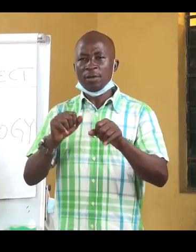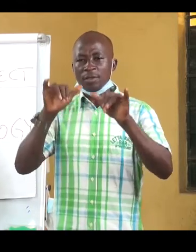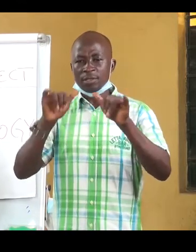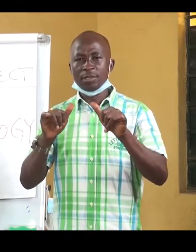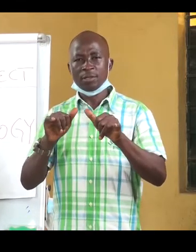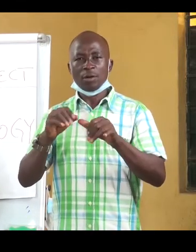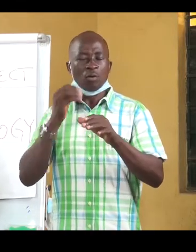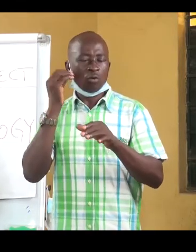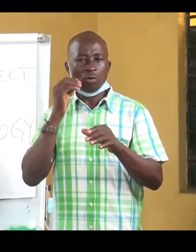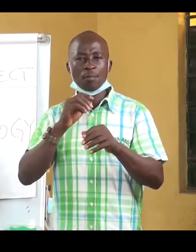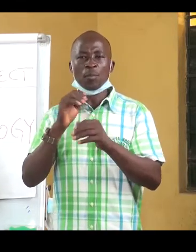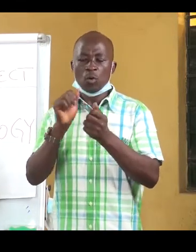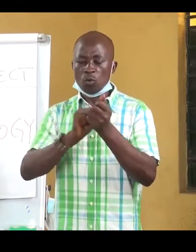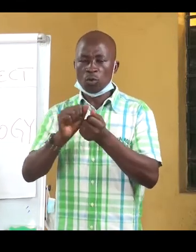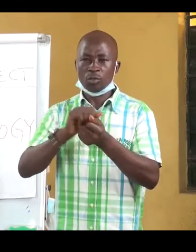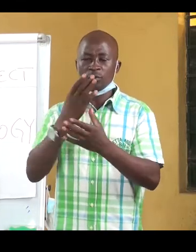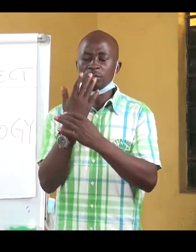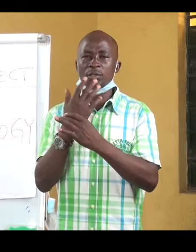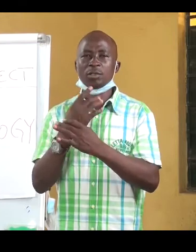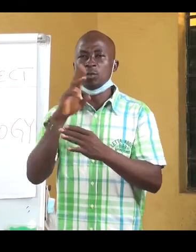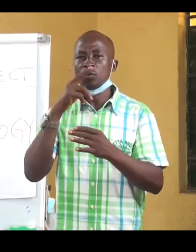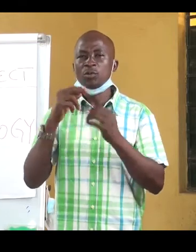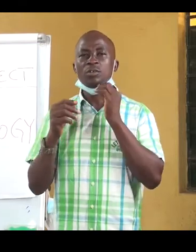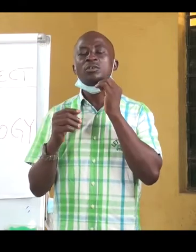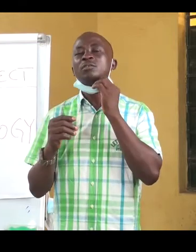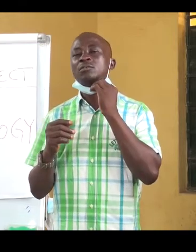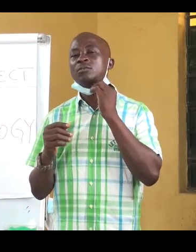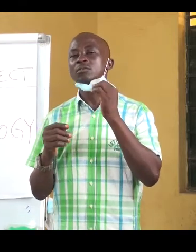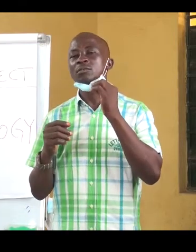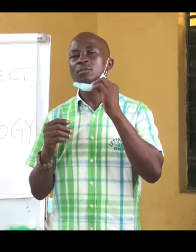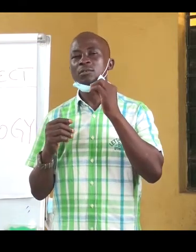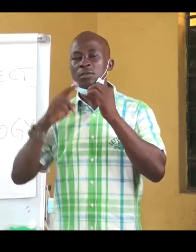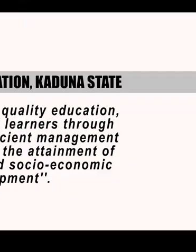use your face mask always, and stay out of trouble, my student. Till we meet again.